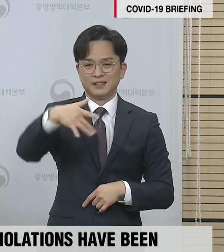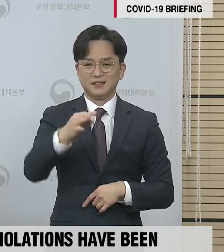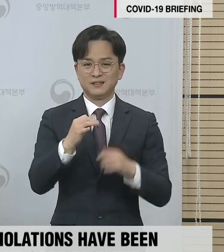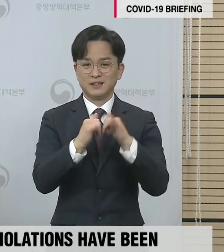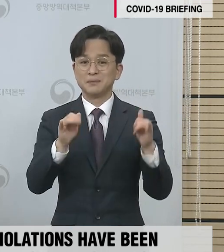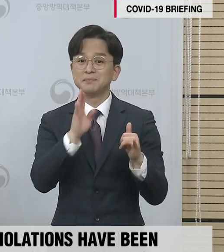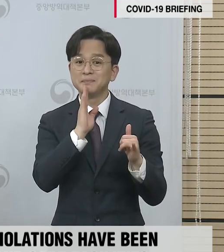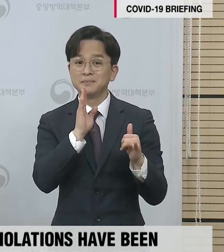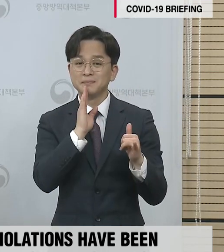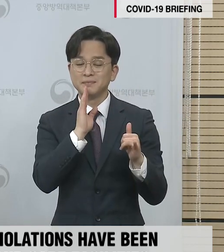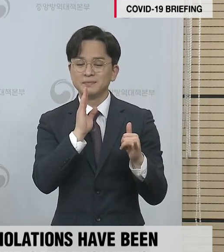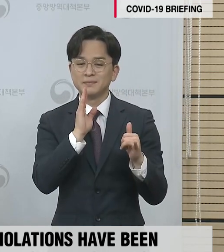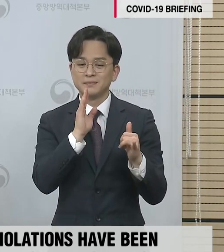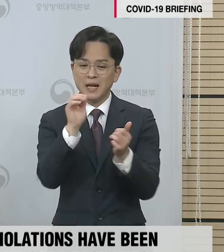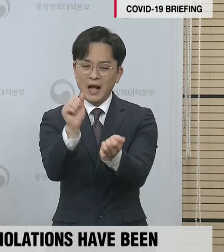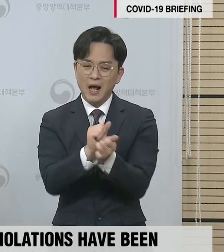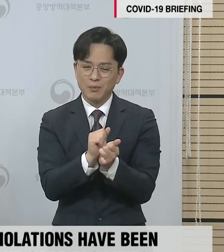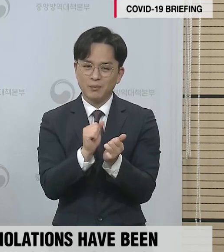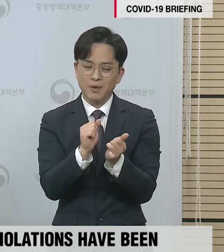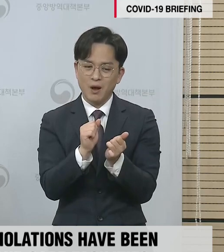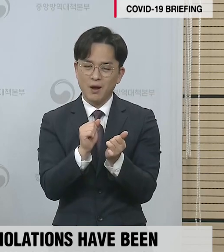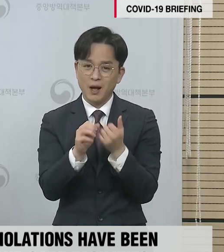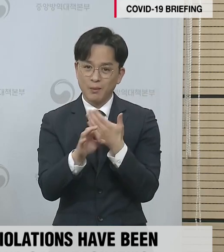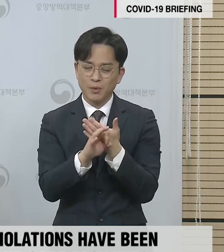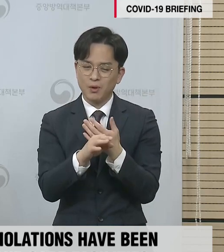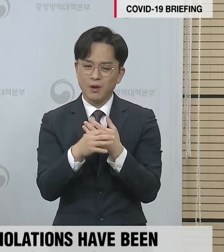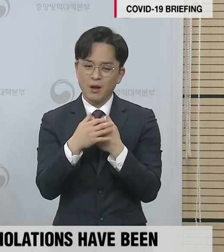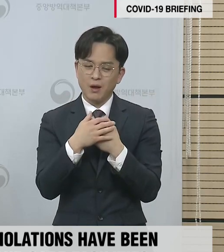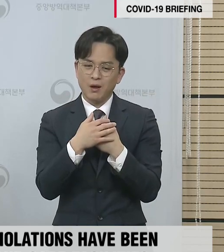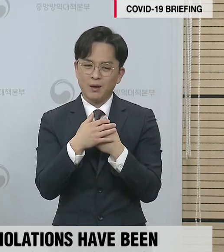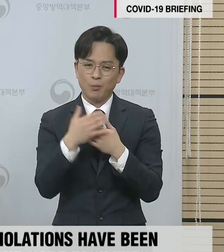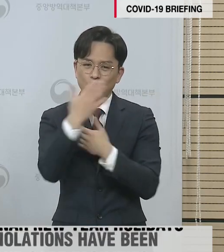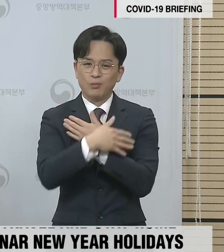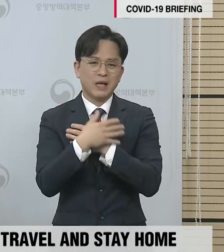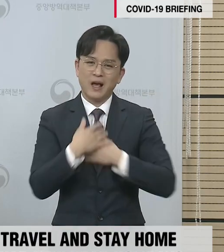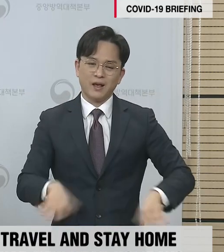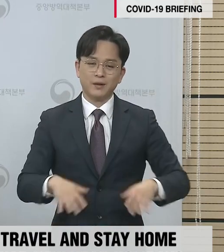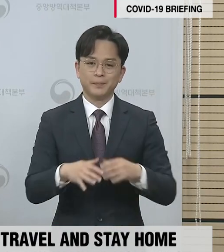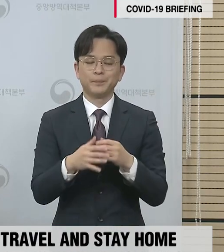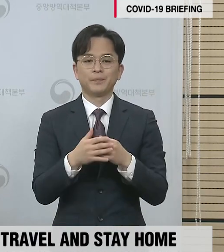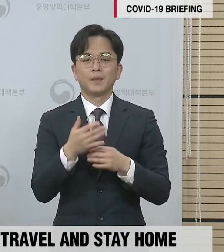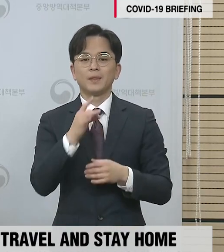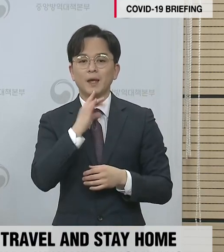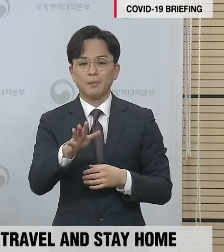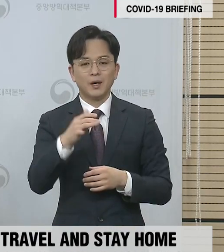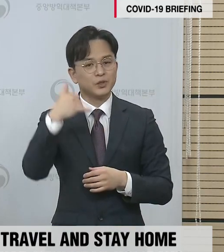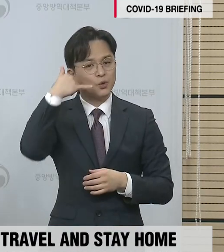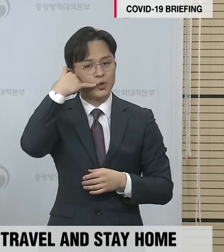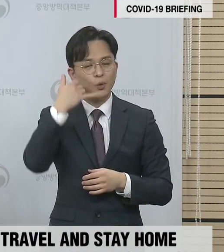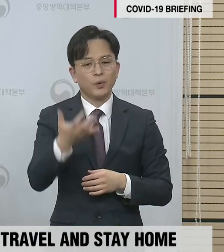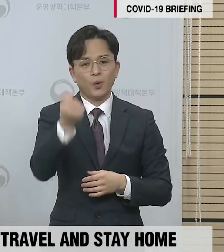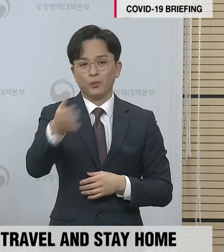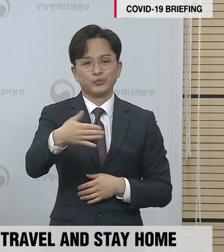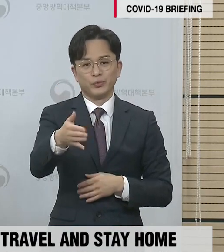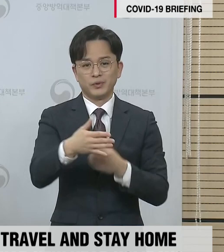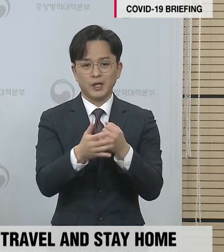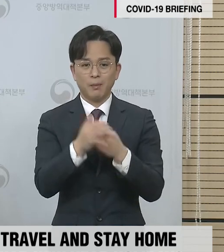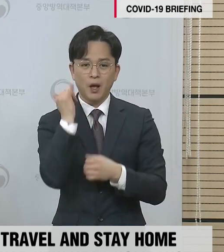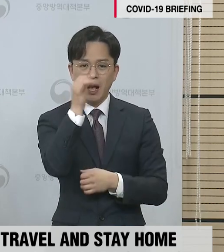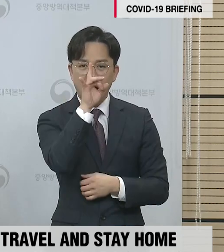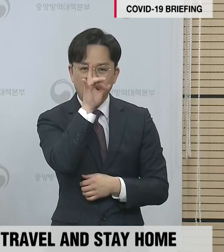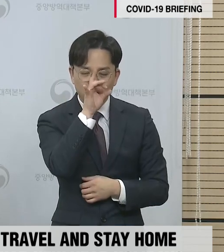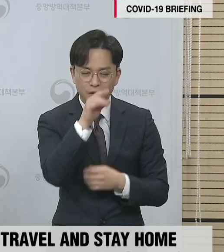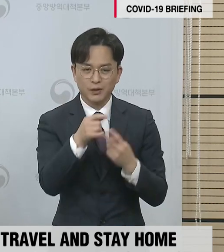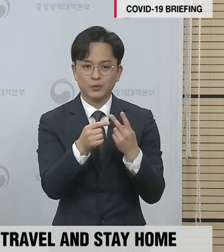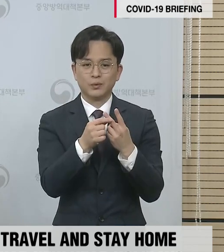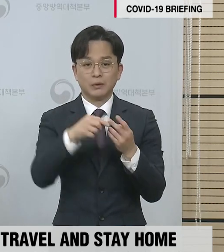virus infections, and they also need to take particular precautions. However, they do not have an official